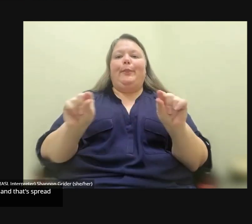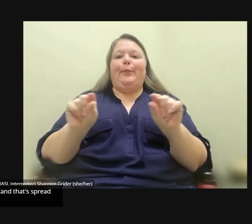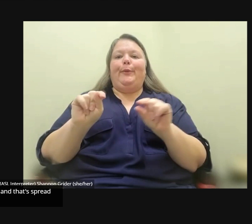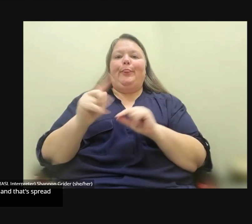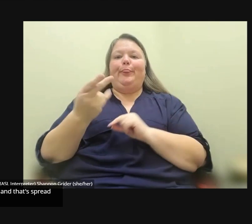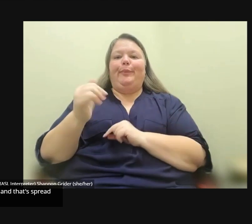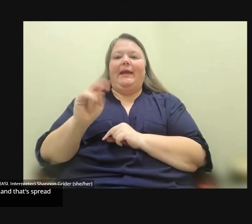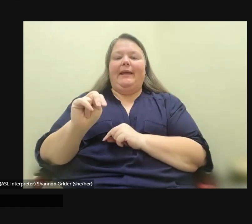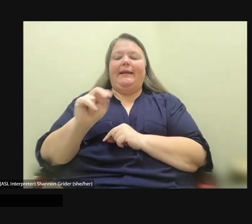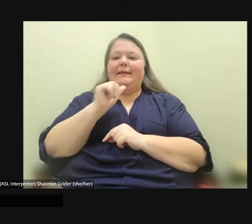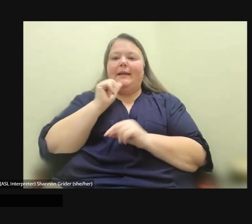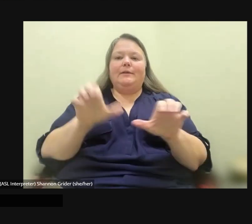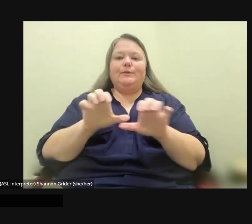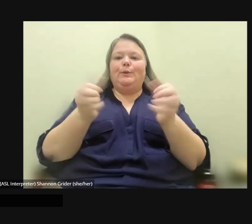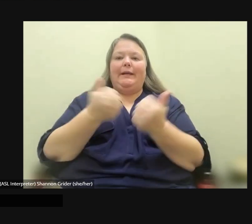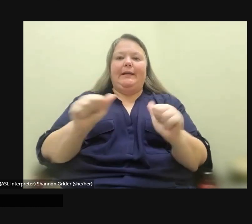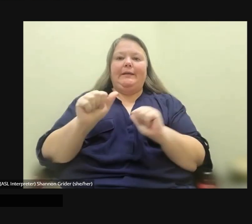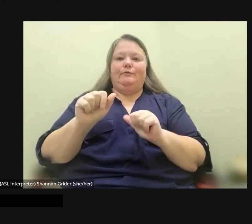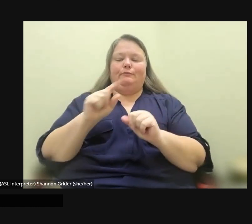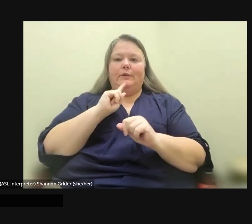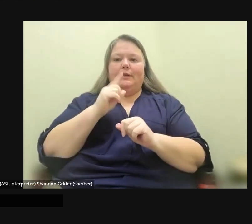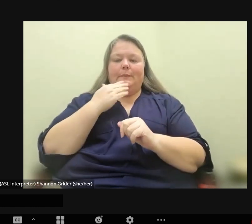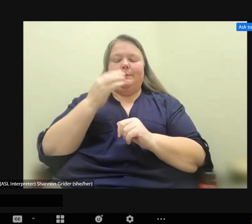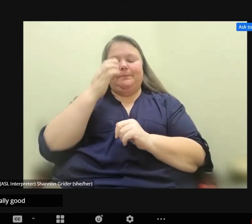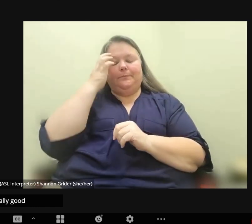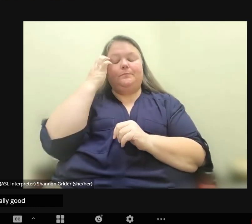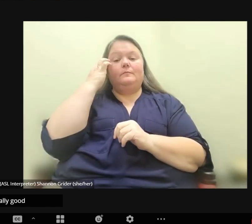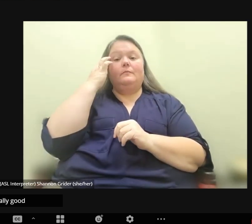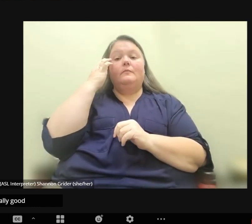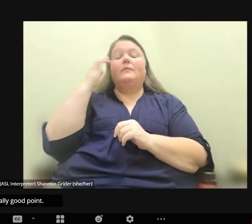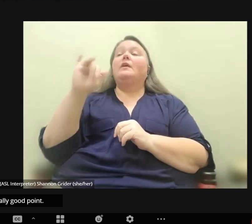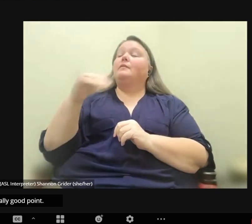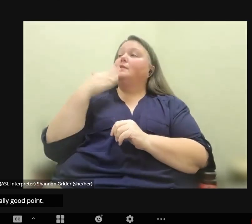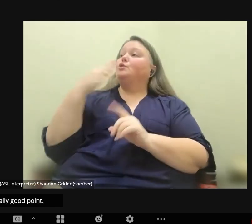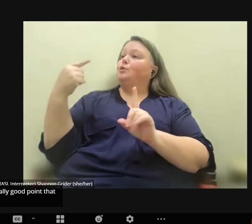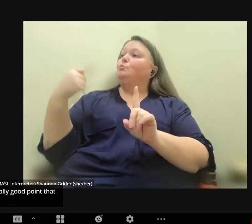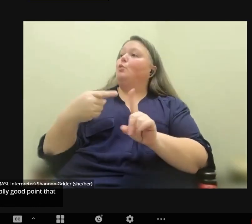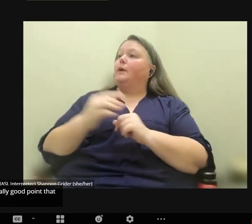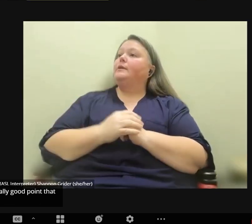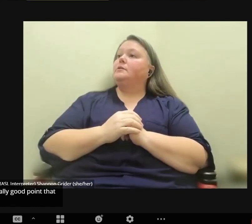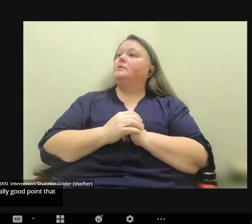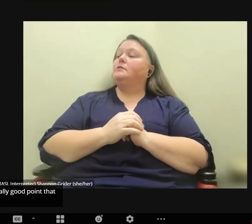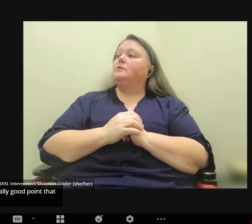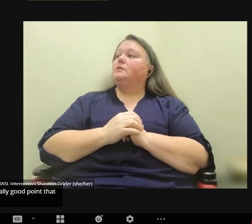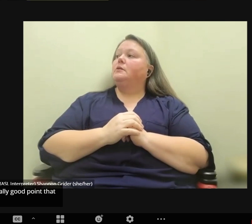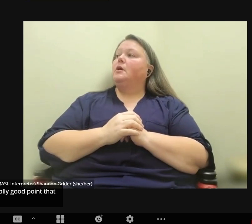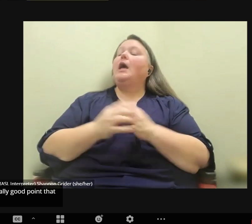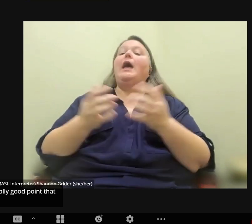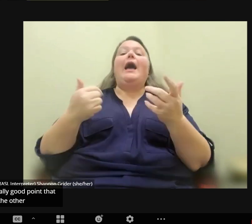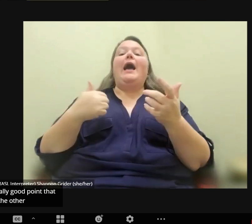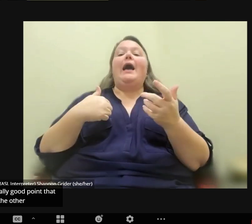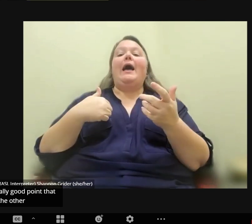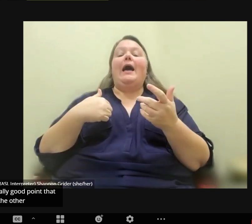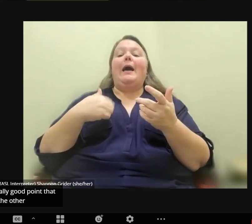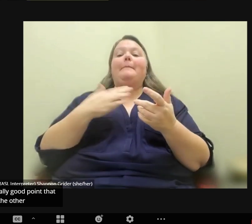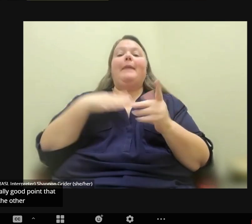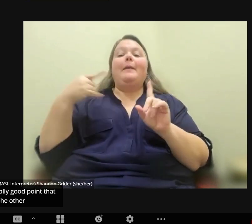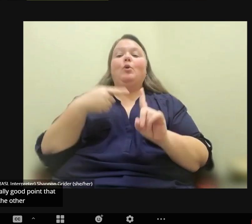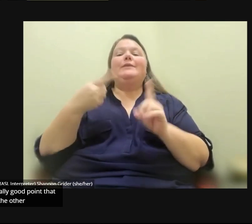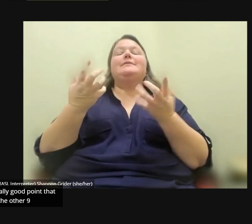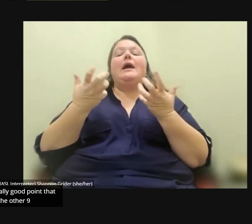I'd like to ask, I think that's a really good point that I just don't want us to lose the other 9.